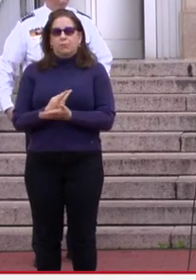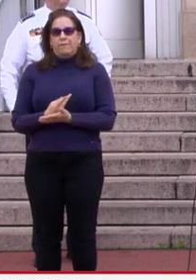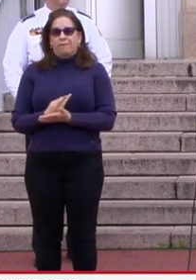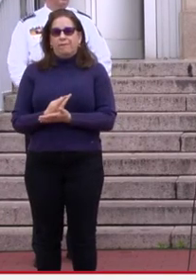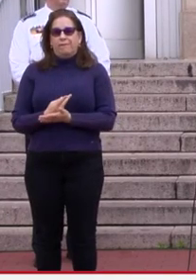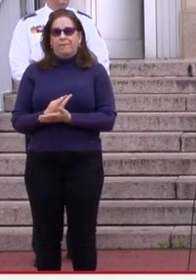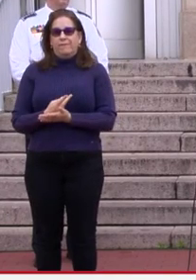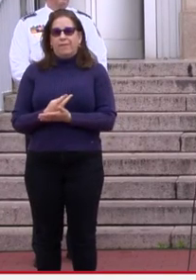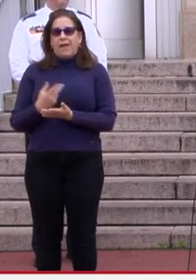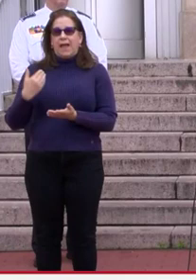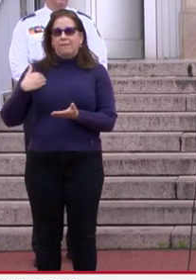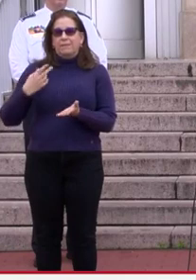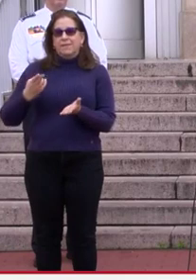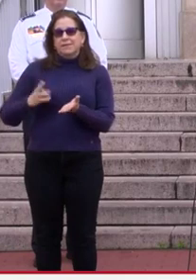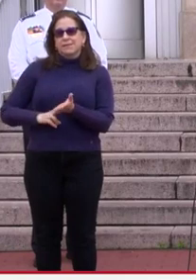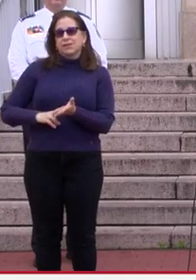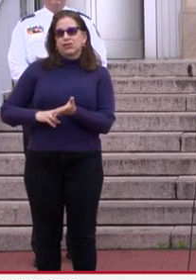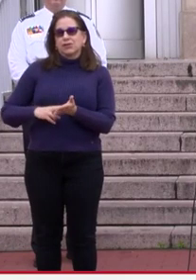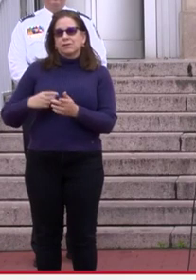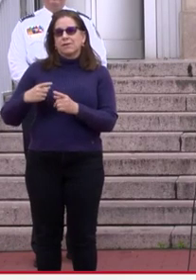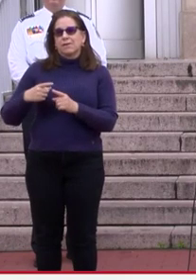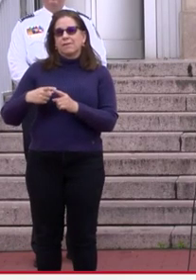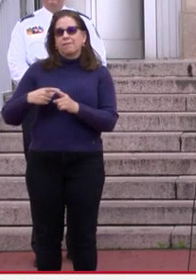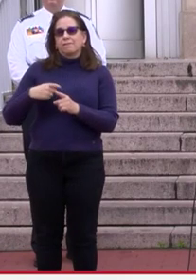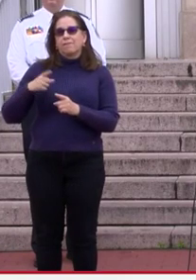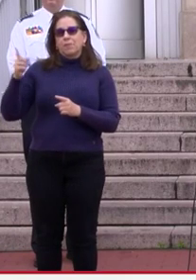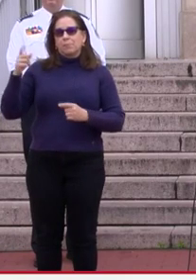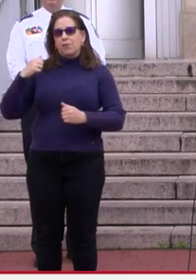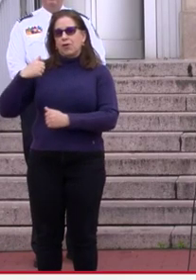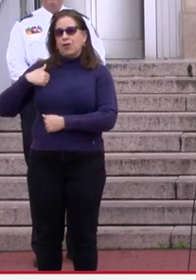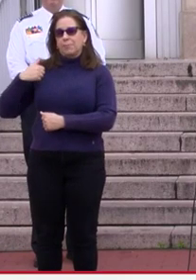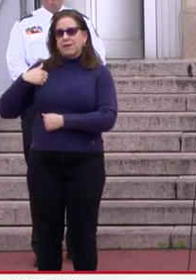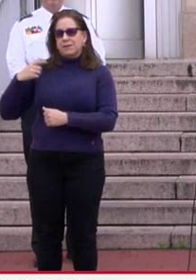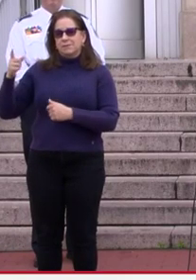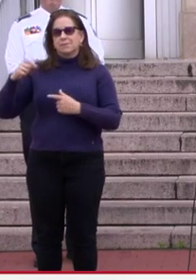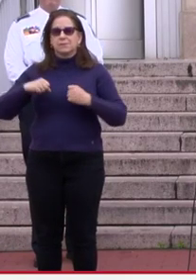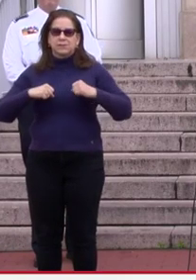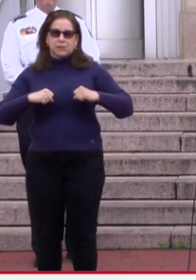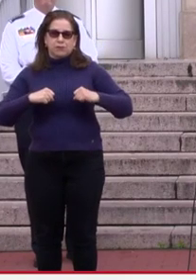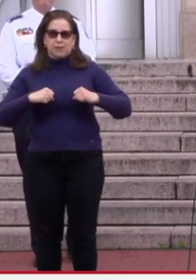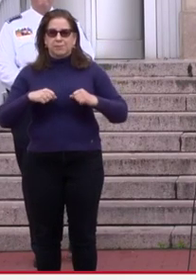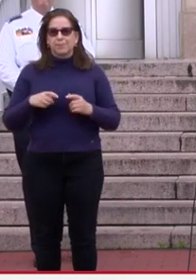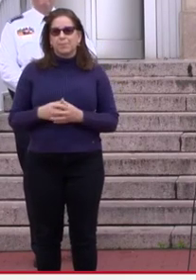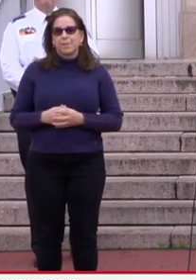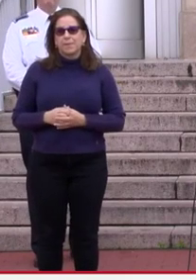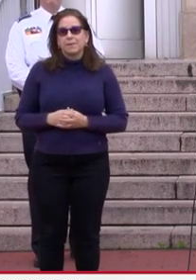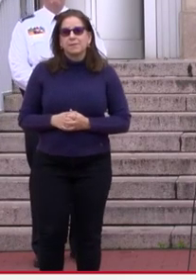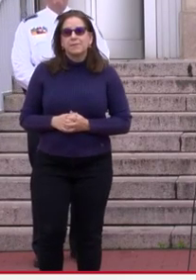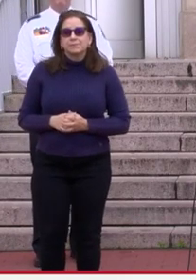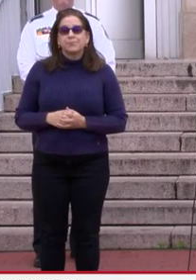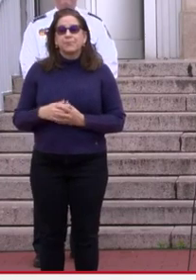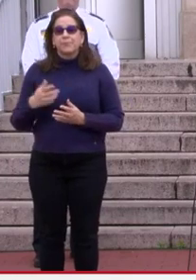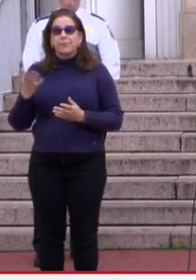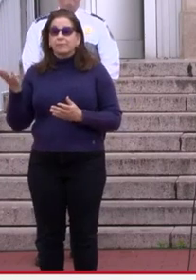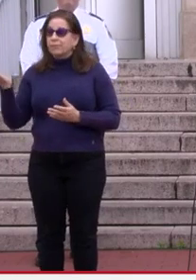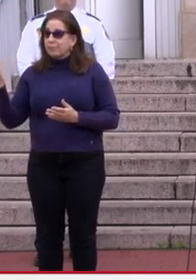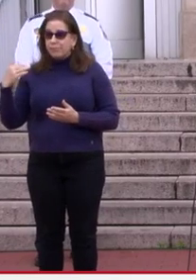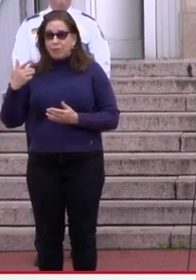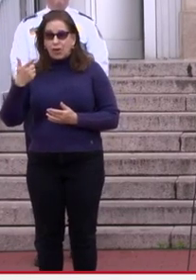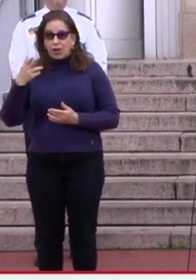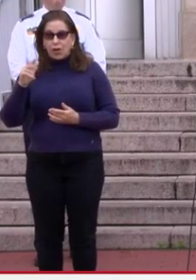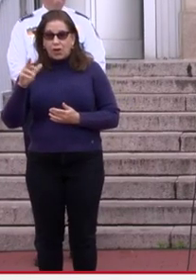Secretary of the Army. We have requested Guard assets largely in 5 categories of